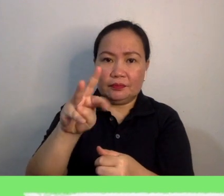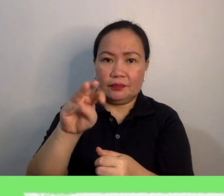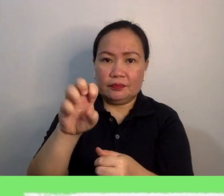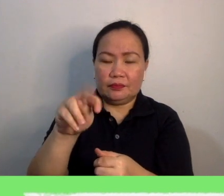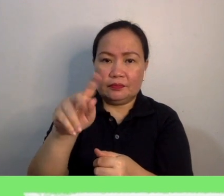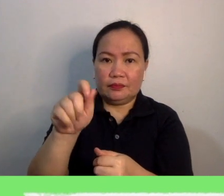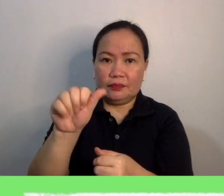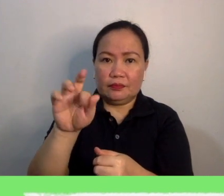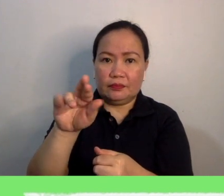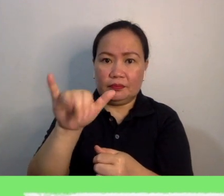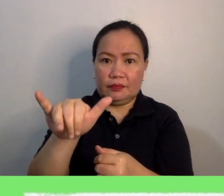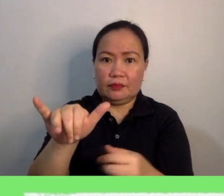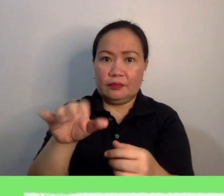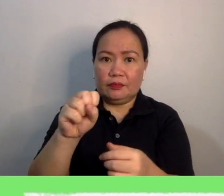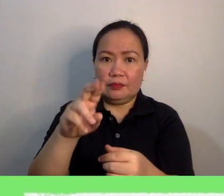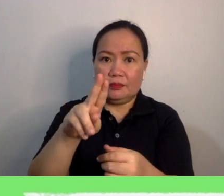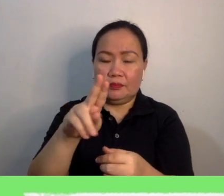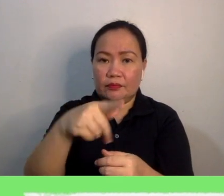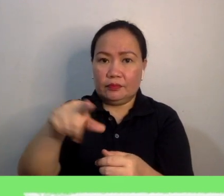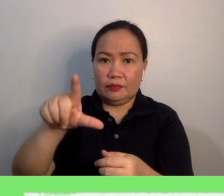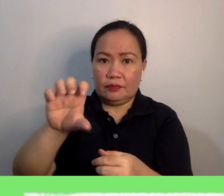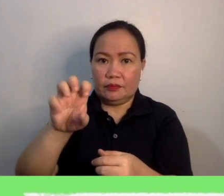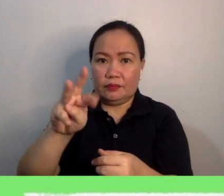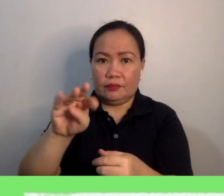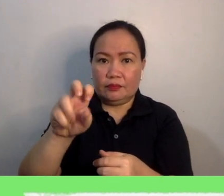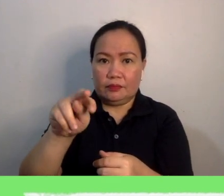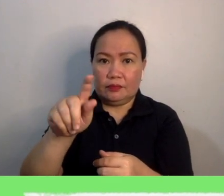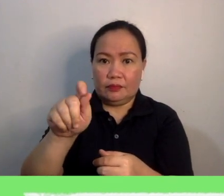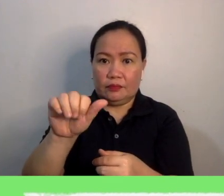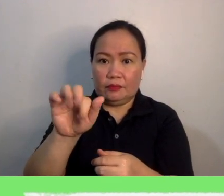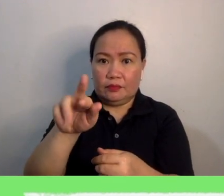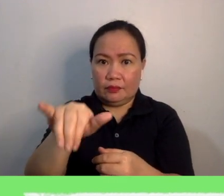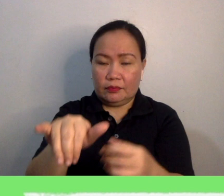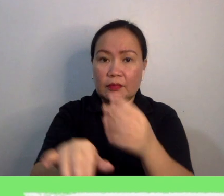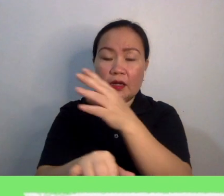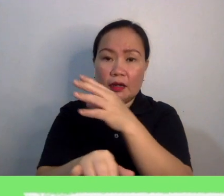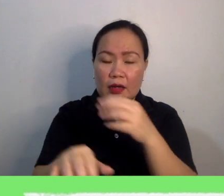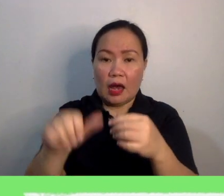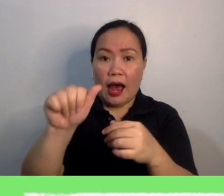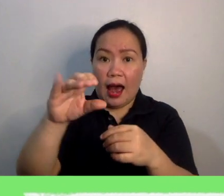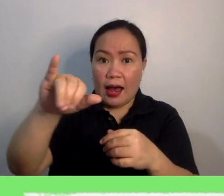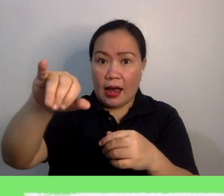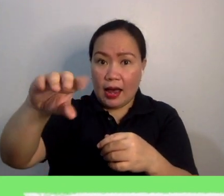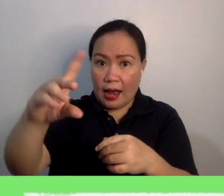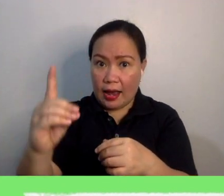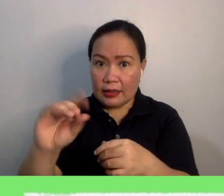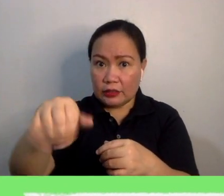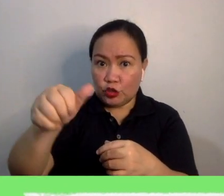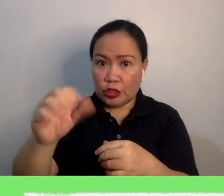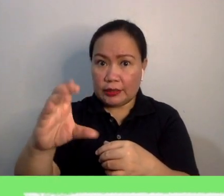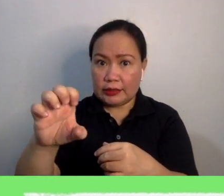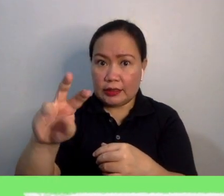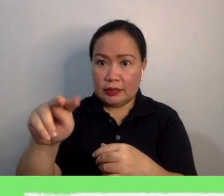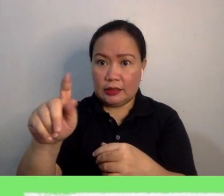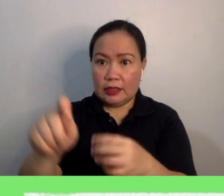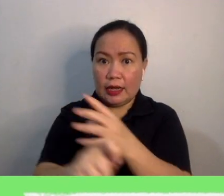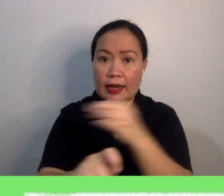supplementary angles, adjacent angles, vertical angles. Now, if we will be combining these